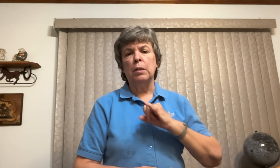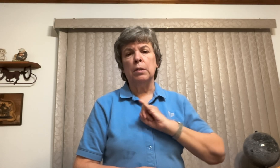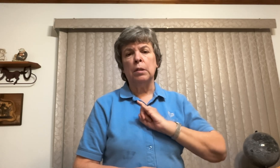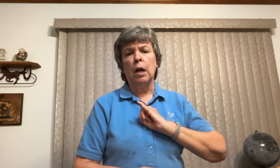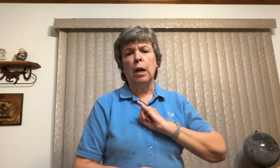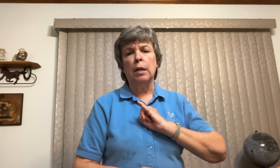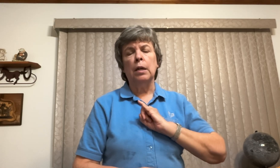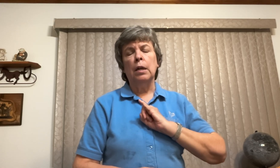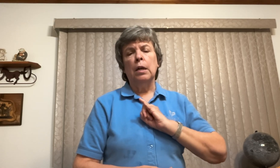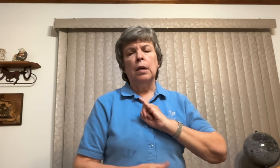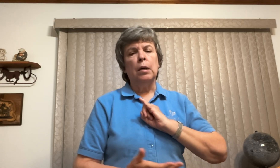is I.